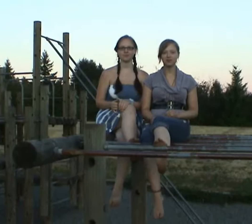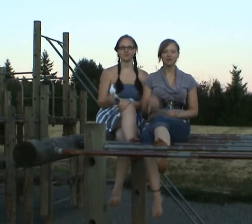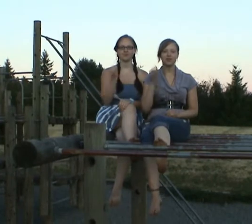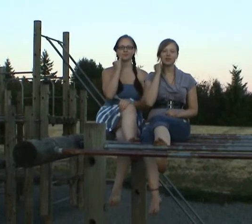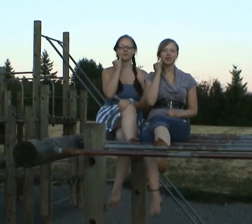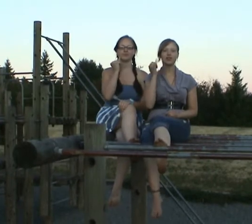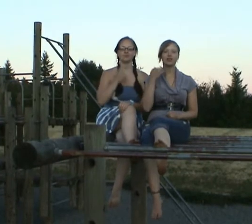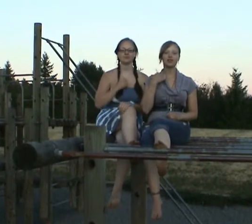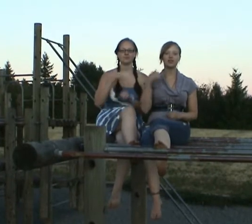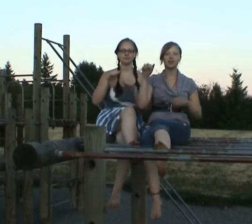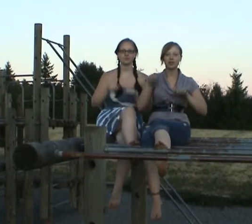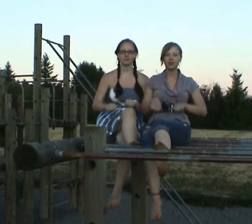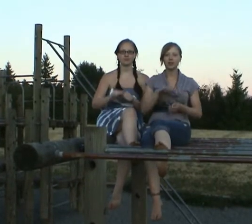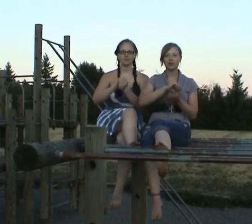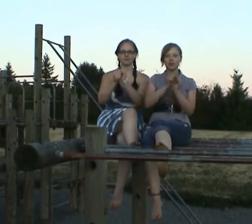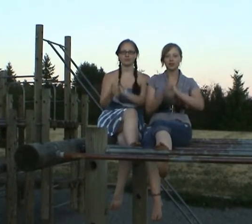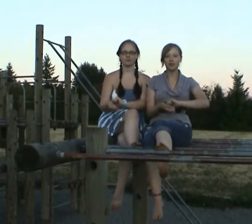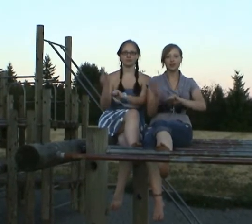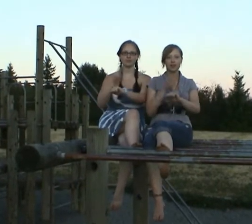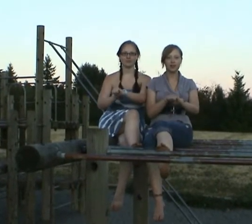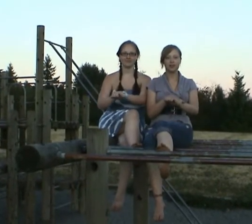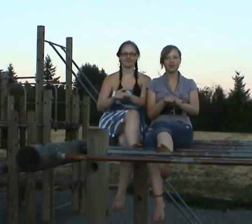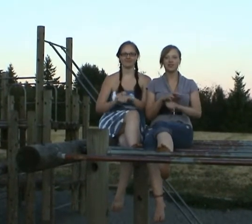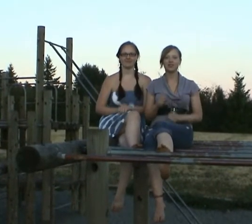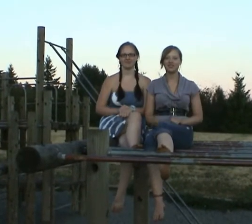If I had a way to turn back time,